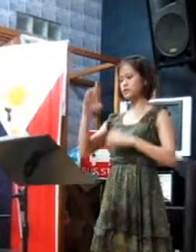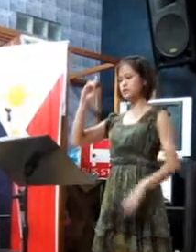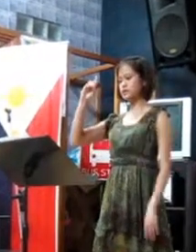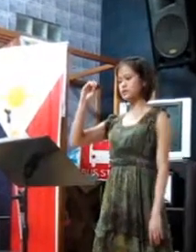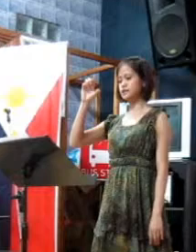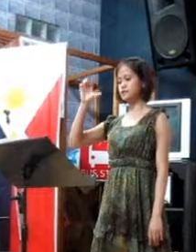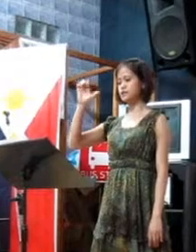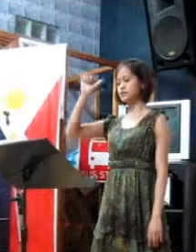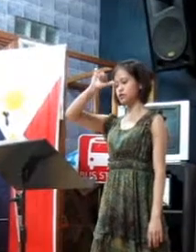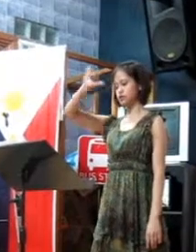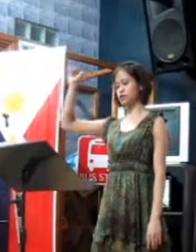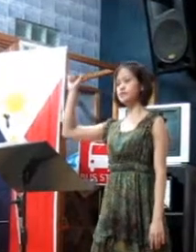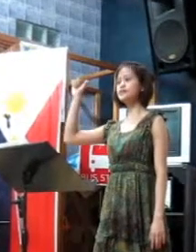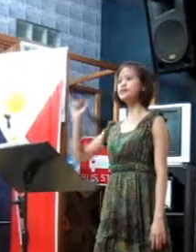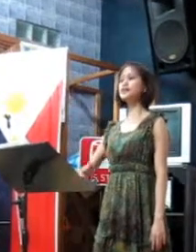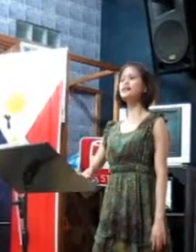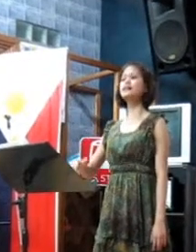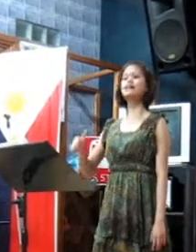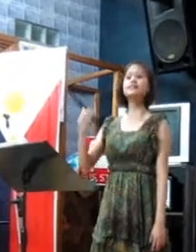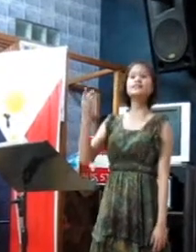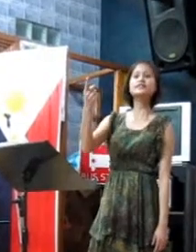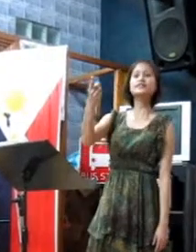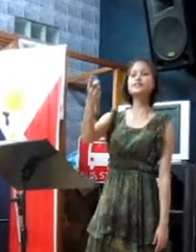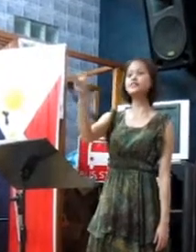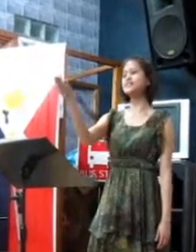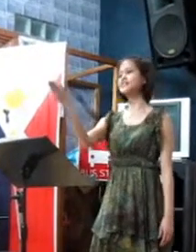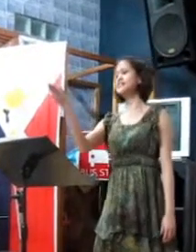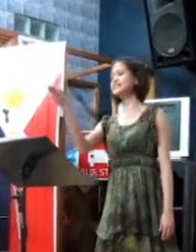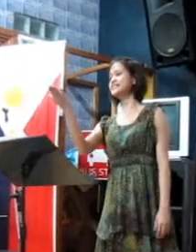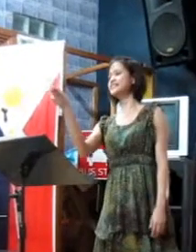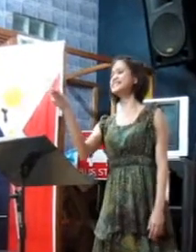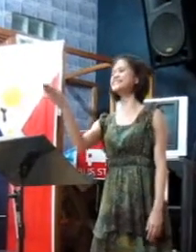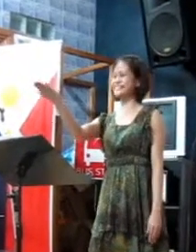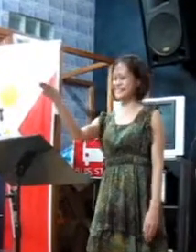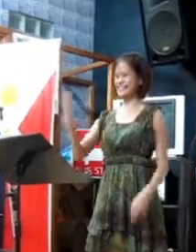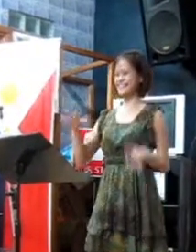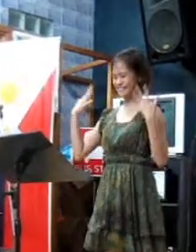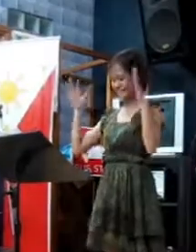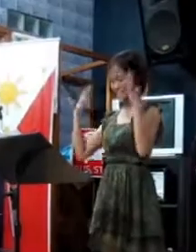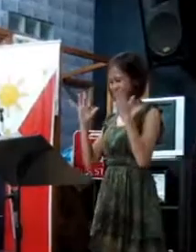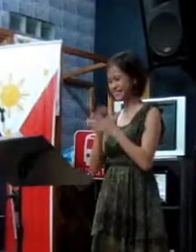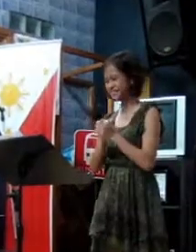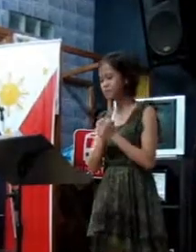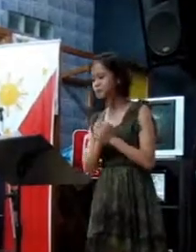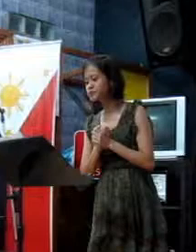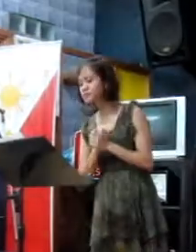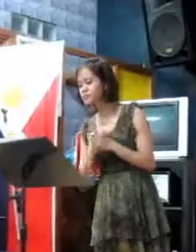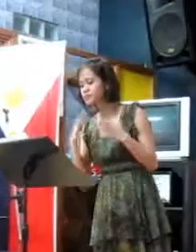Provincial Officer of DOLI, Agusan del Norte.